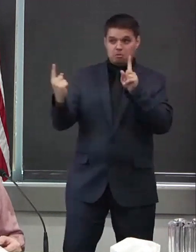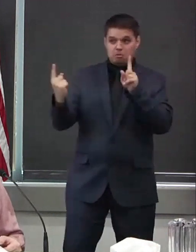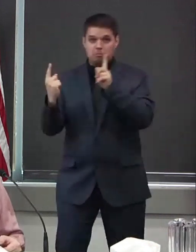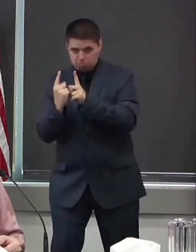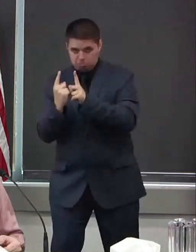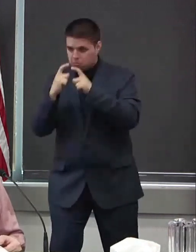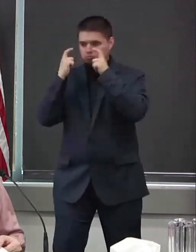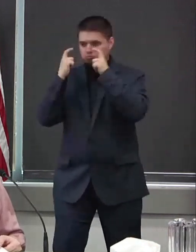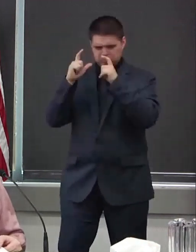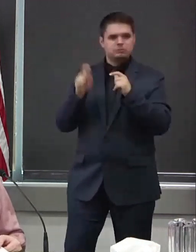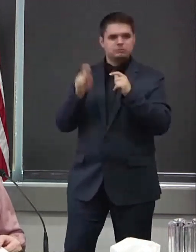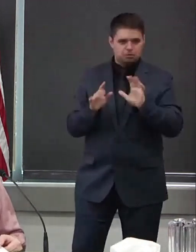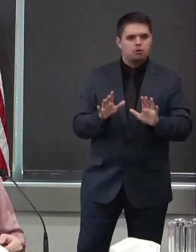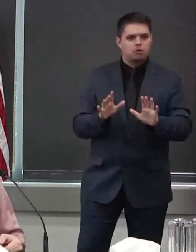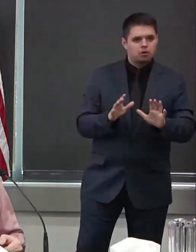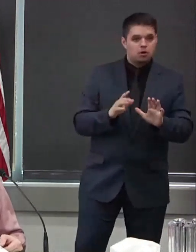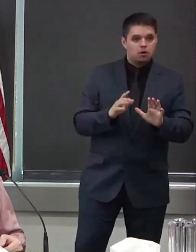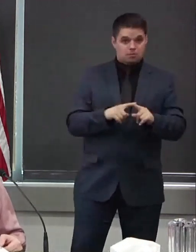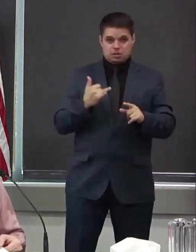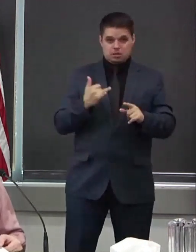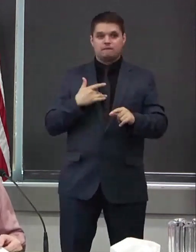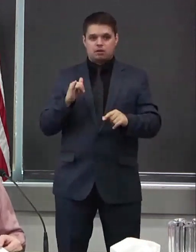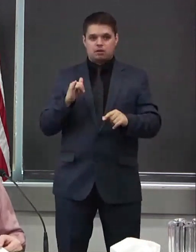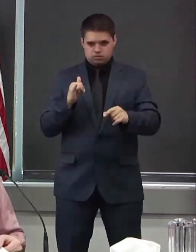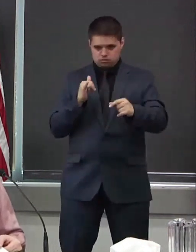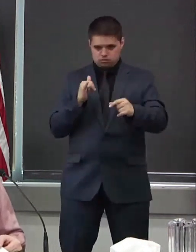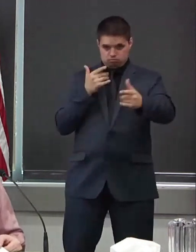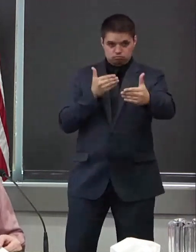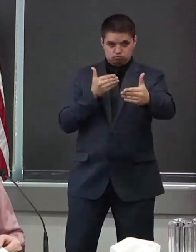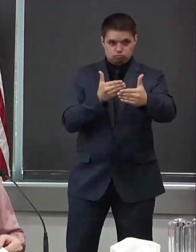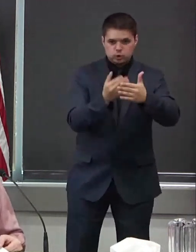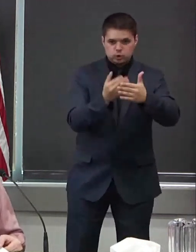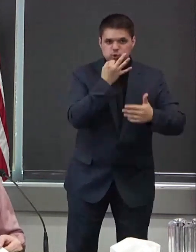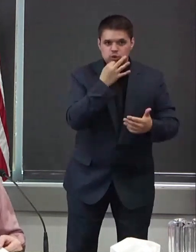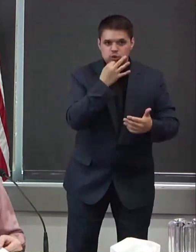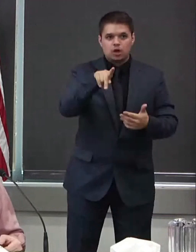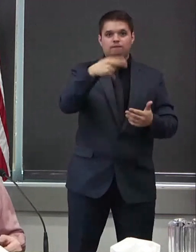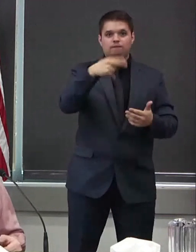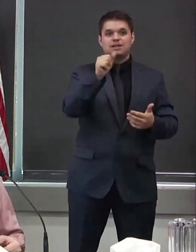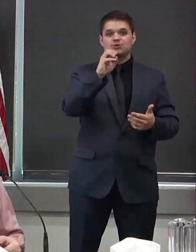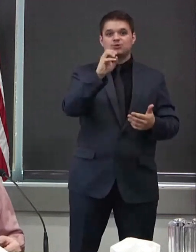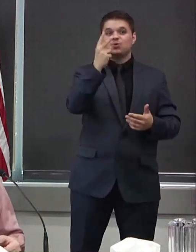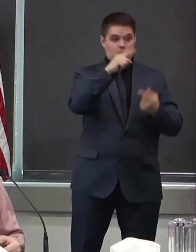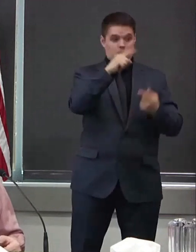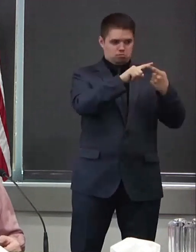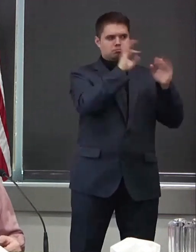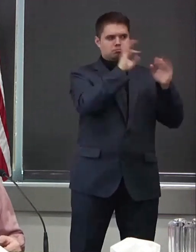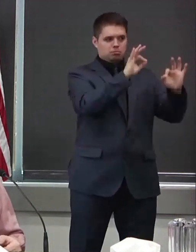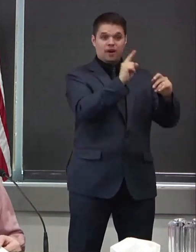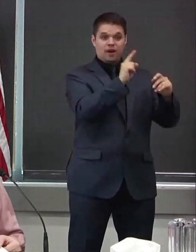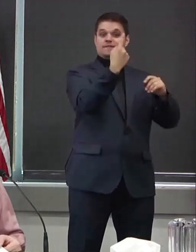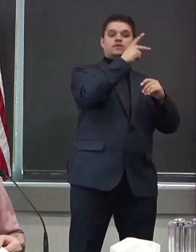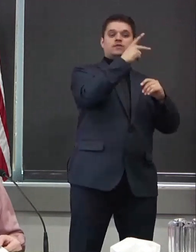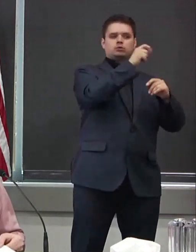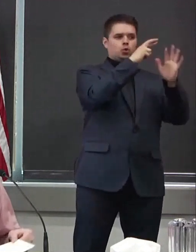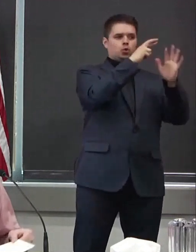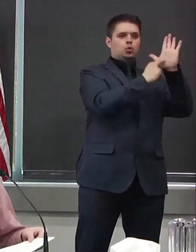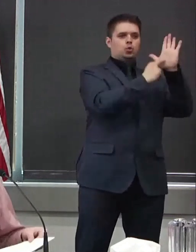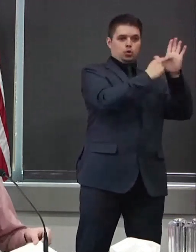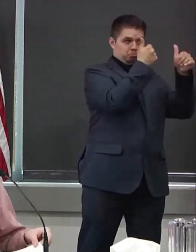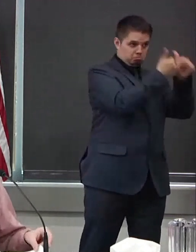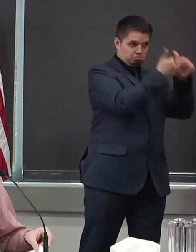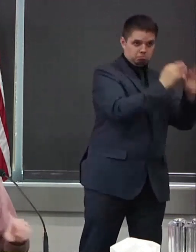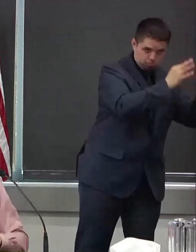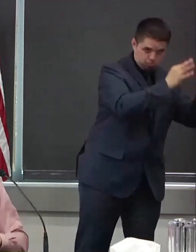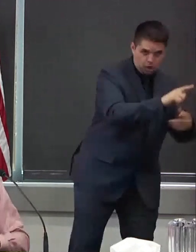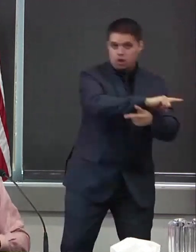to enter phase 2, we're looking at some additional criteria which reflect the importance of managing the risks of COVID-19 infections